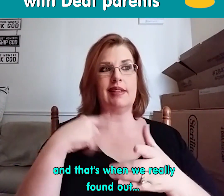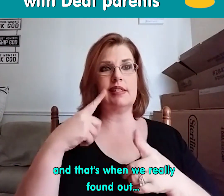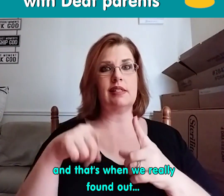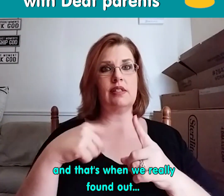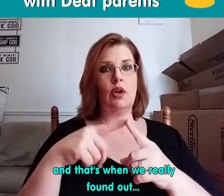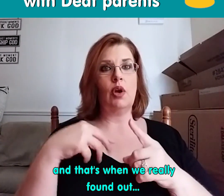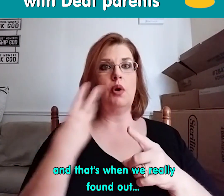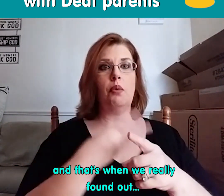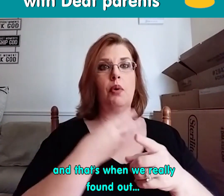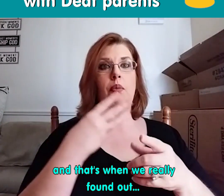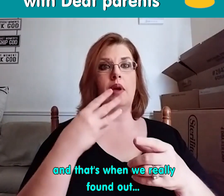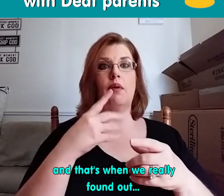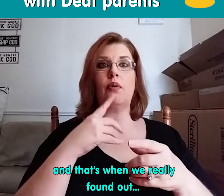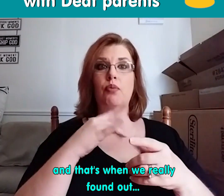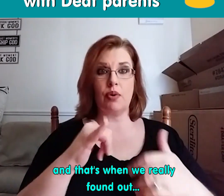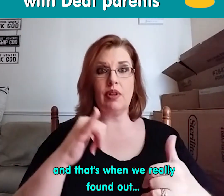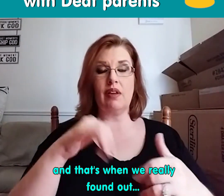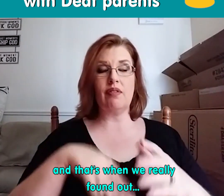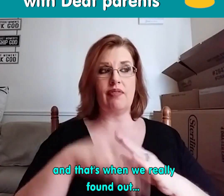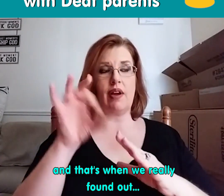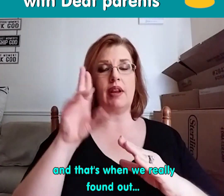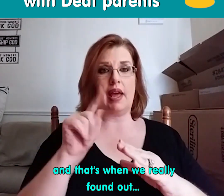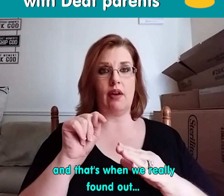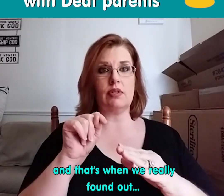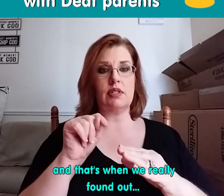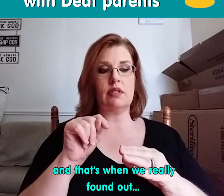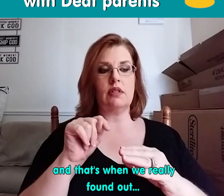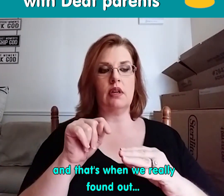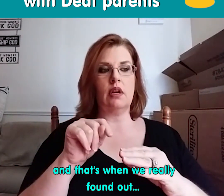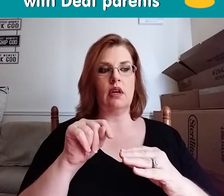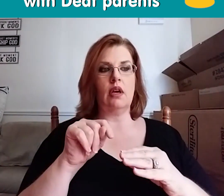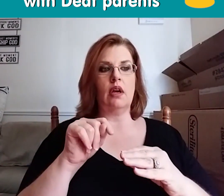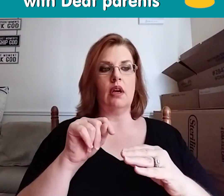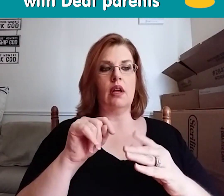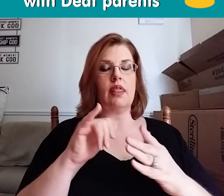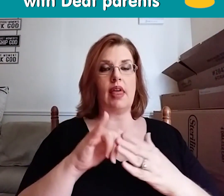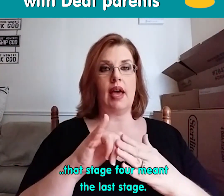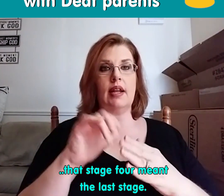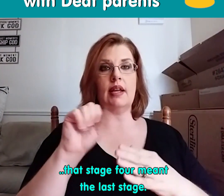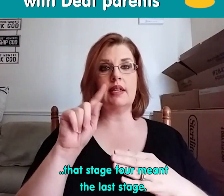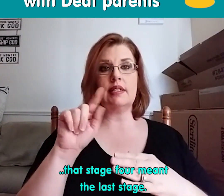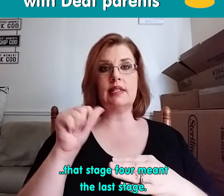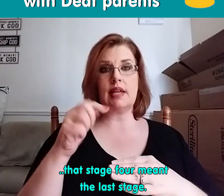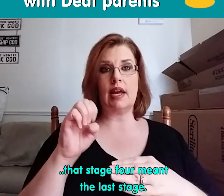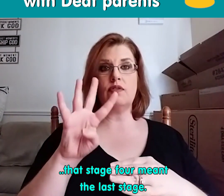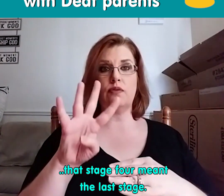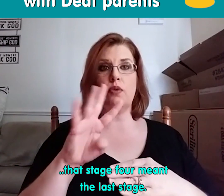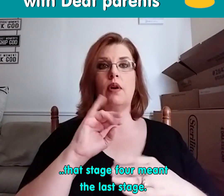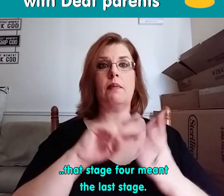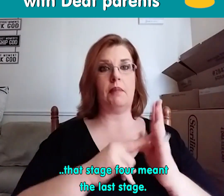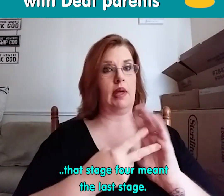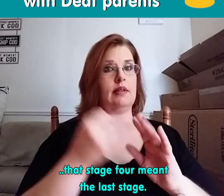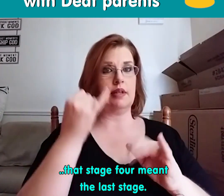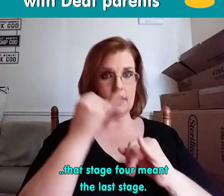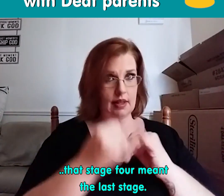lymphoma, and he is in stage 4. I said, okay. And she said, we